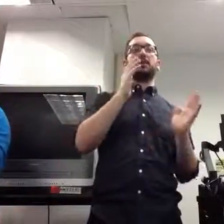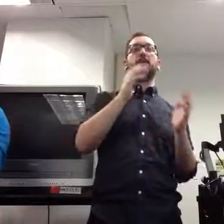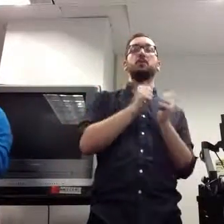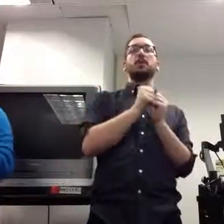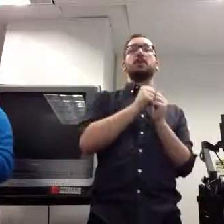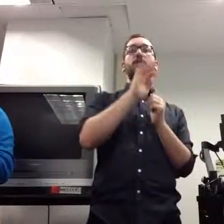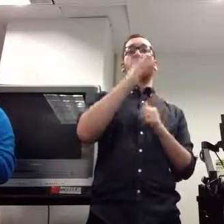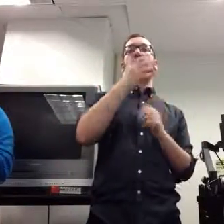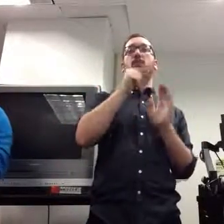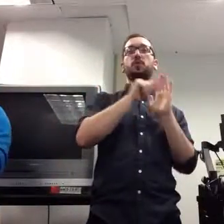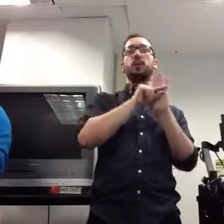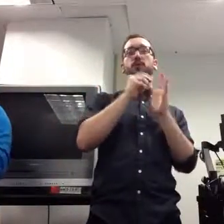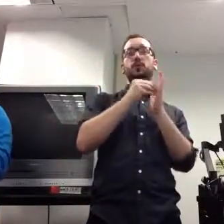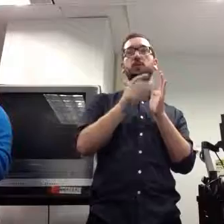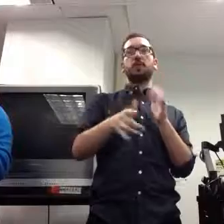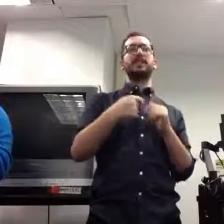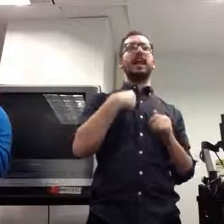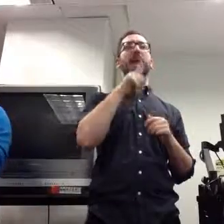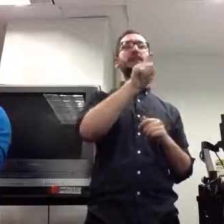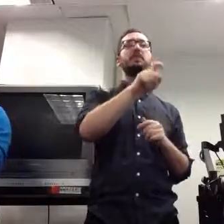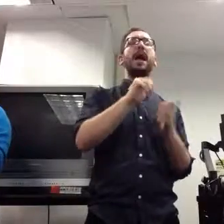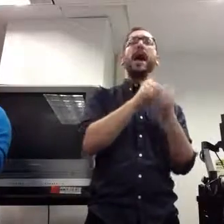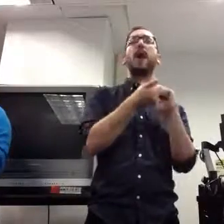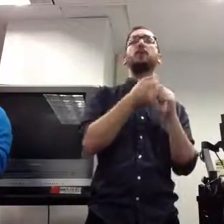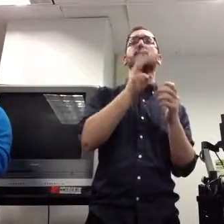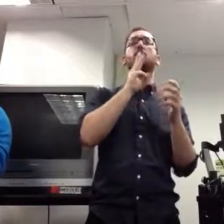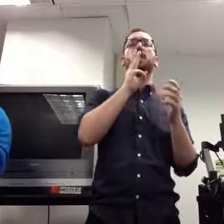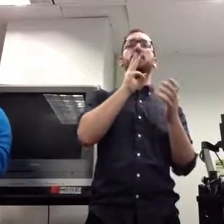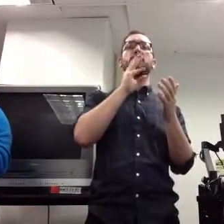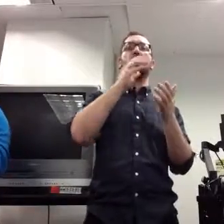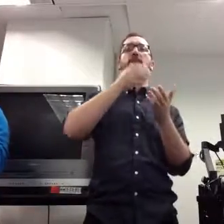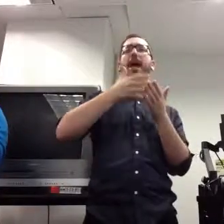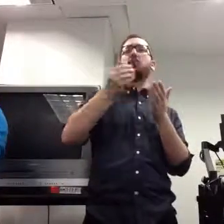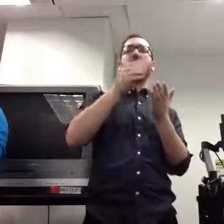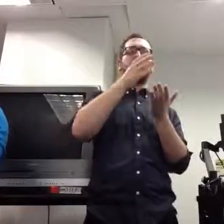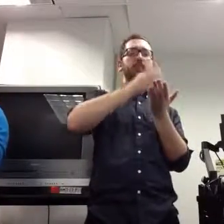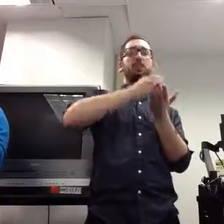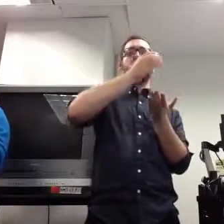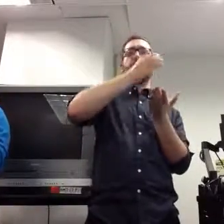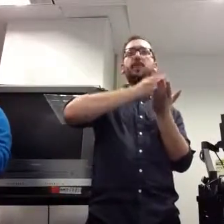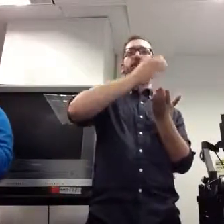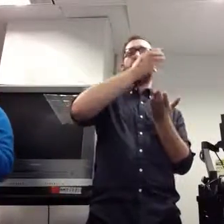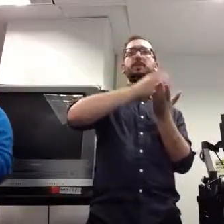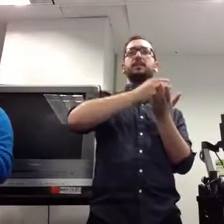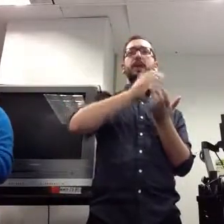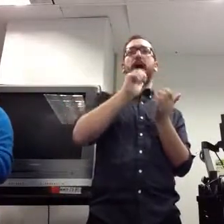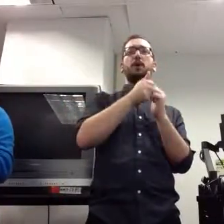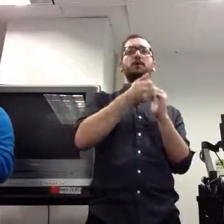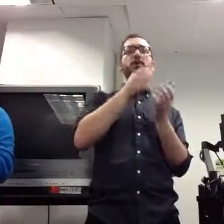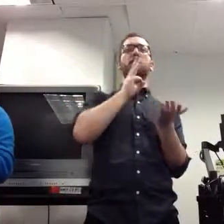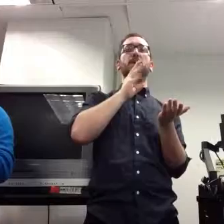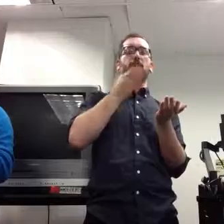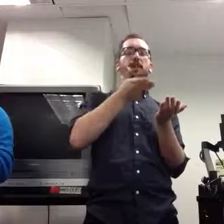want you to tell me how this got here. We need to come up with how it is. And I said, you can only tell me, or you can only ask me questions that end in yes and no. And we sat there